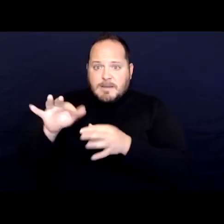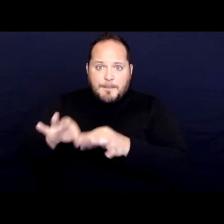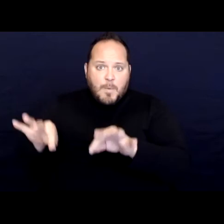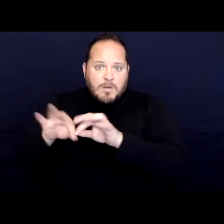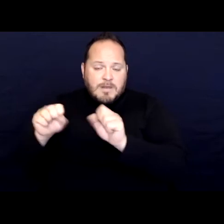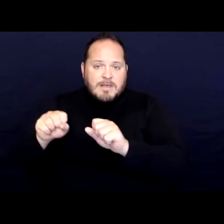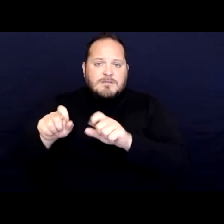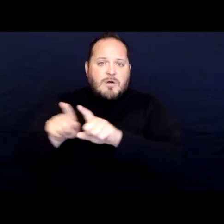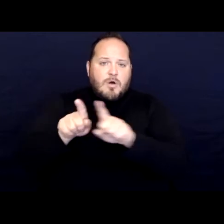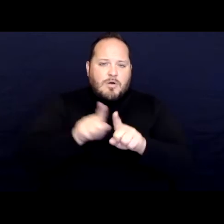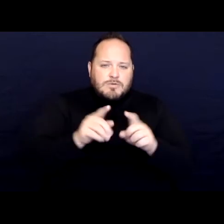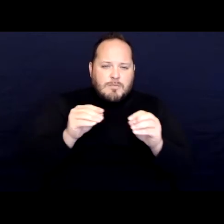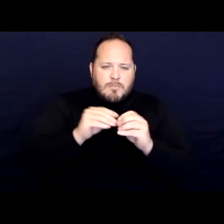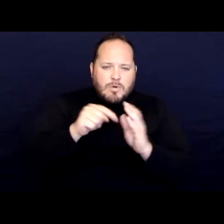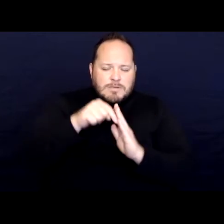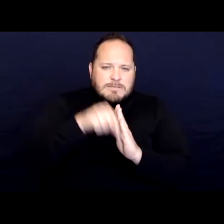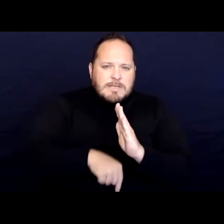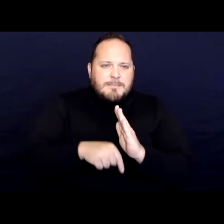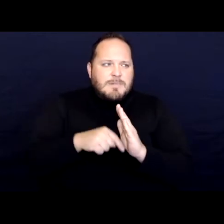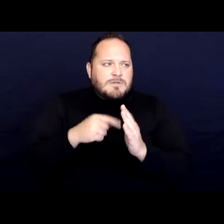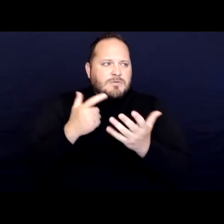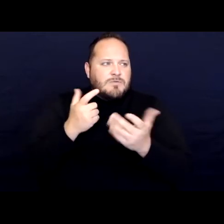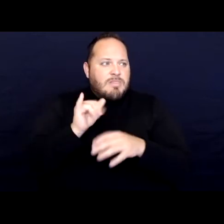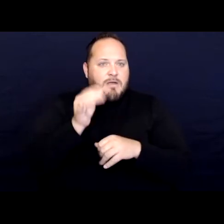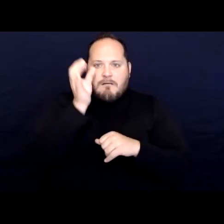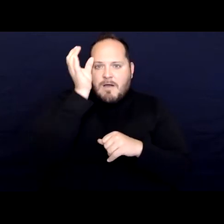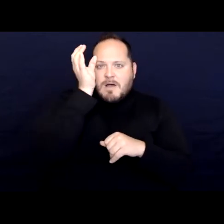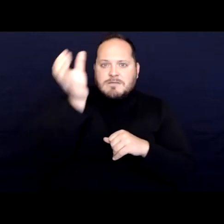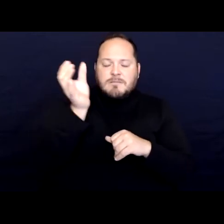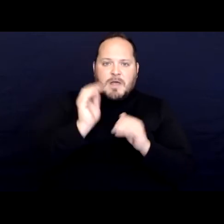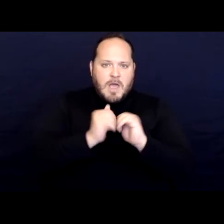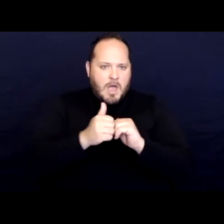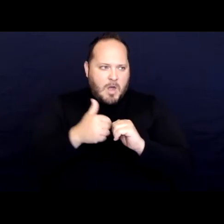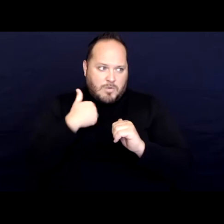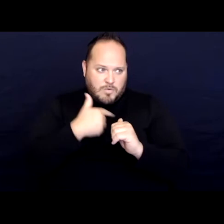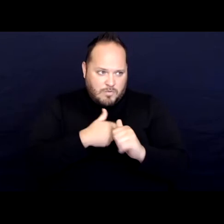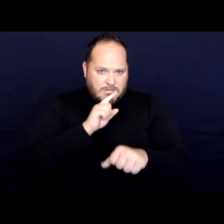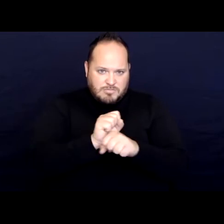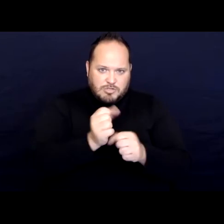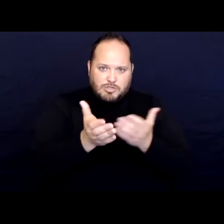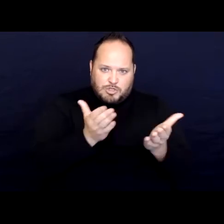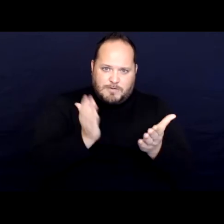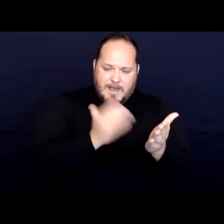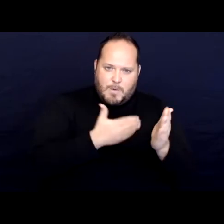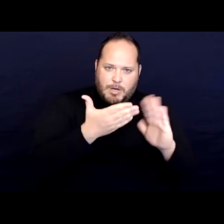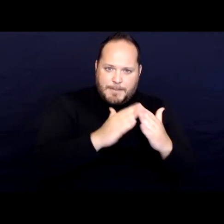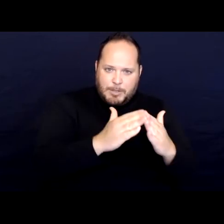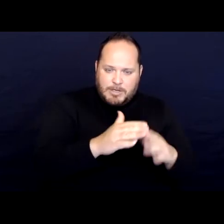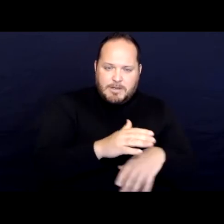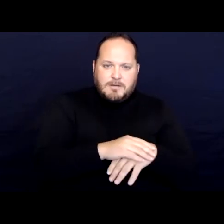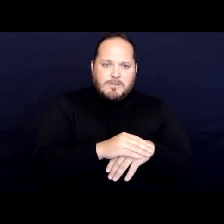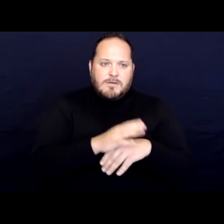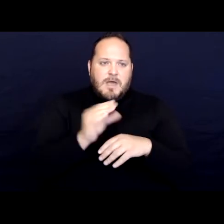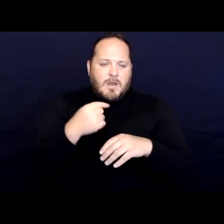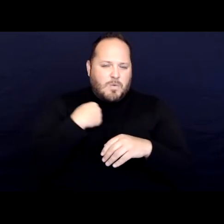deeper into the concepts of how do we serve community, and and looking sort of at